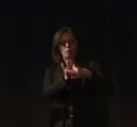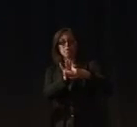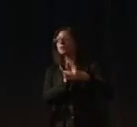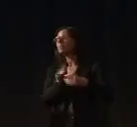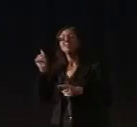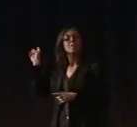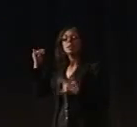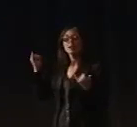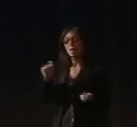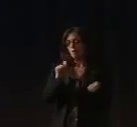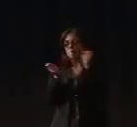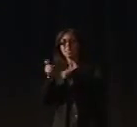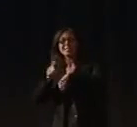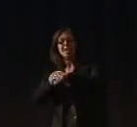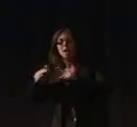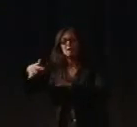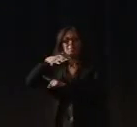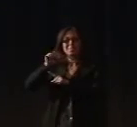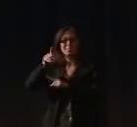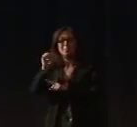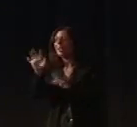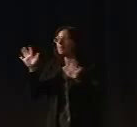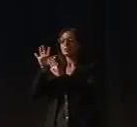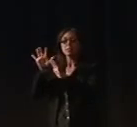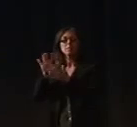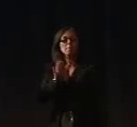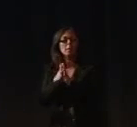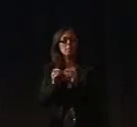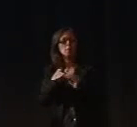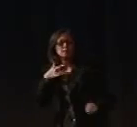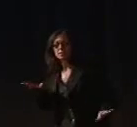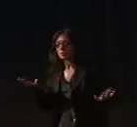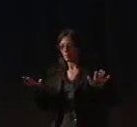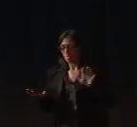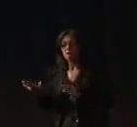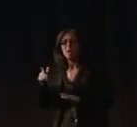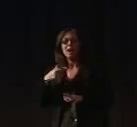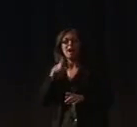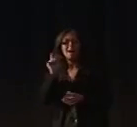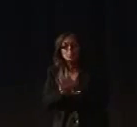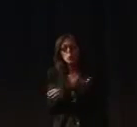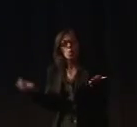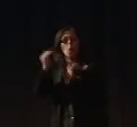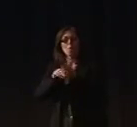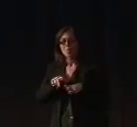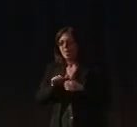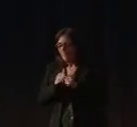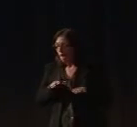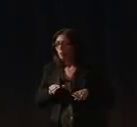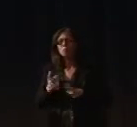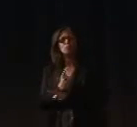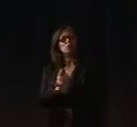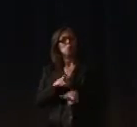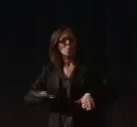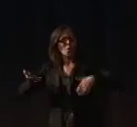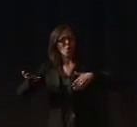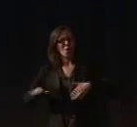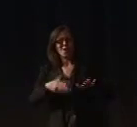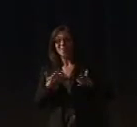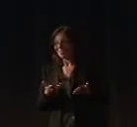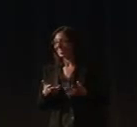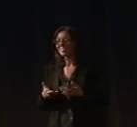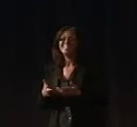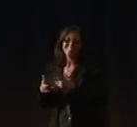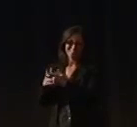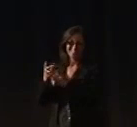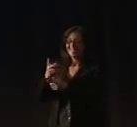the sensitivity coming simultaneously from science, and we'll discuss that tomorrow Saturday with Thomas, who is very influenced